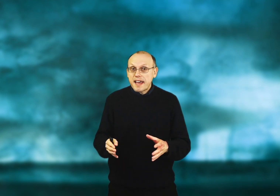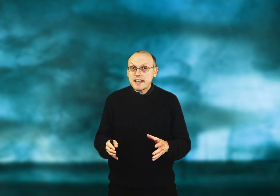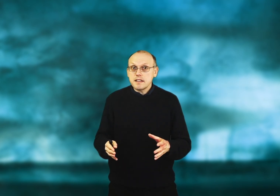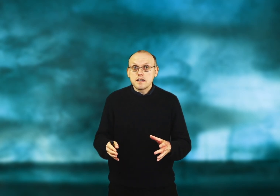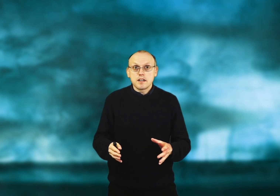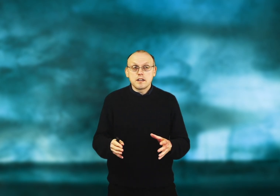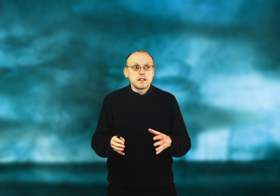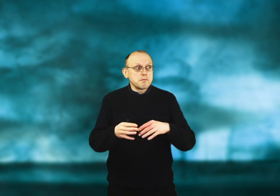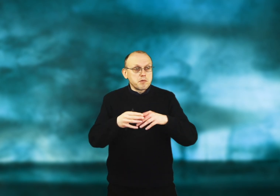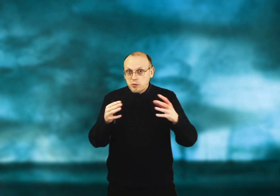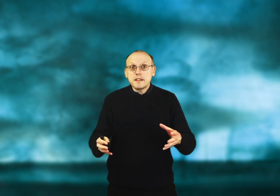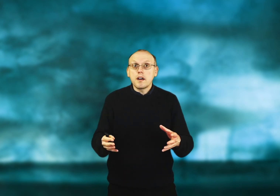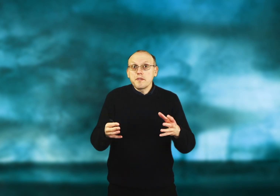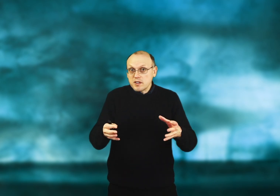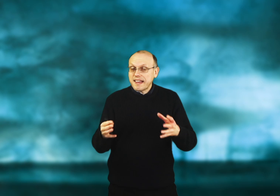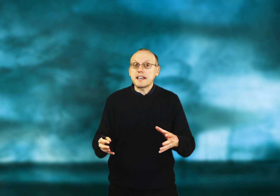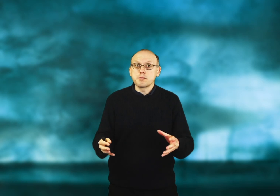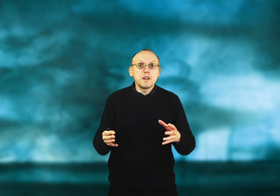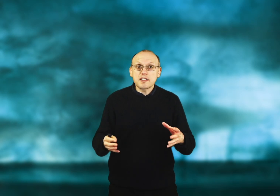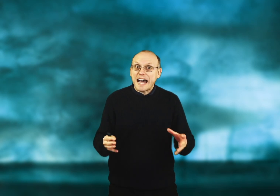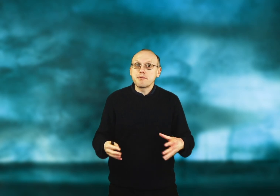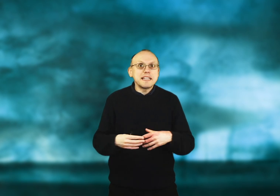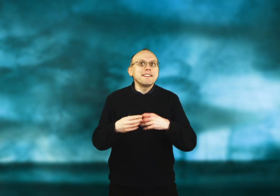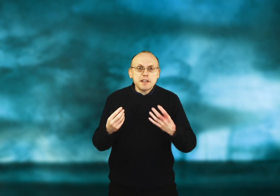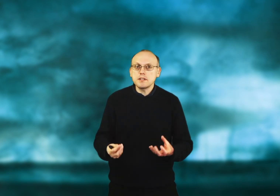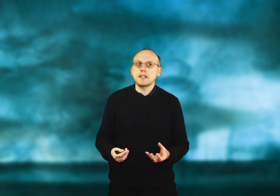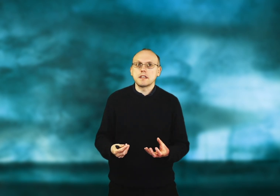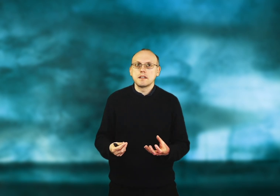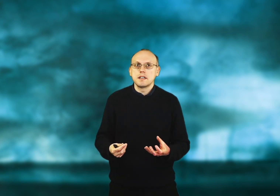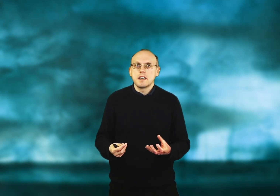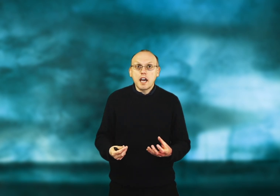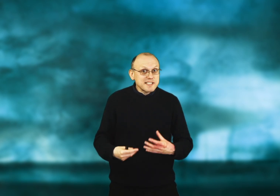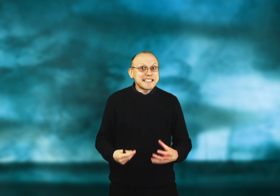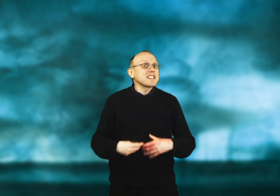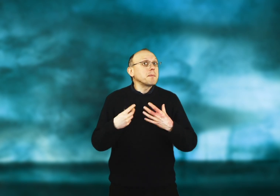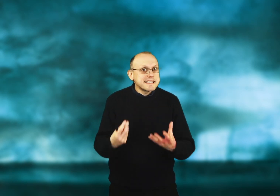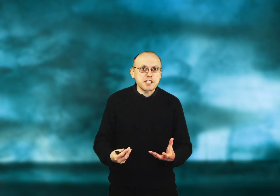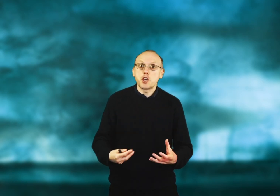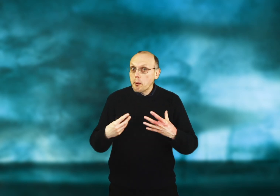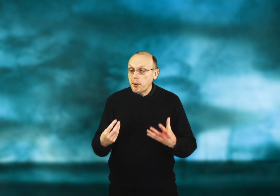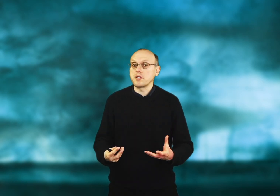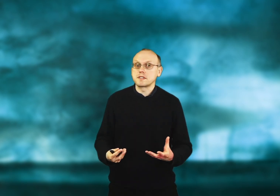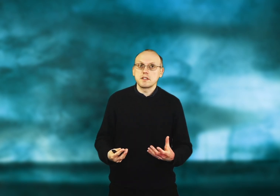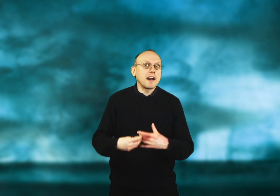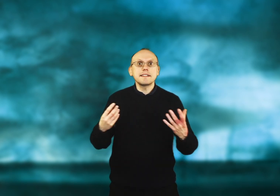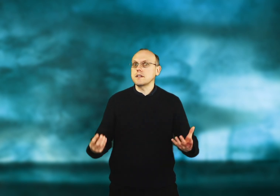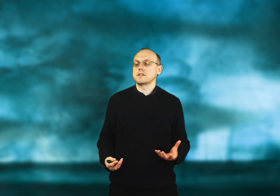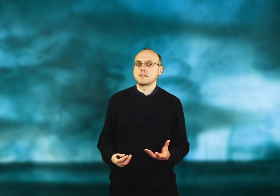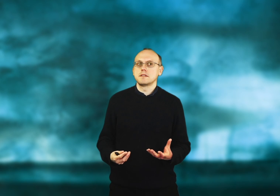then the reader of your text will not have any difficulty understanding your message, your points, your ideas.